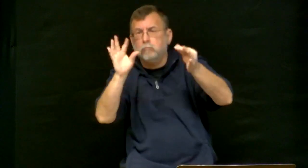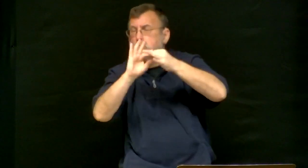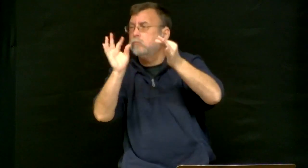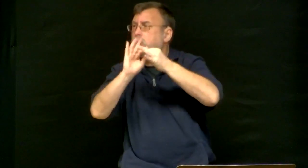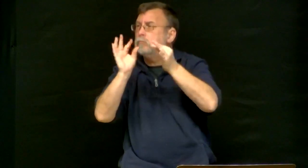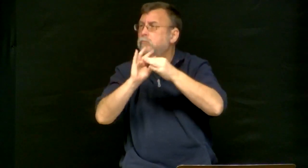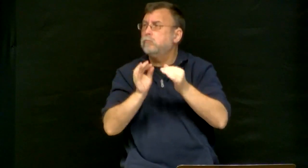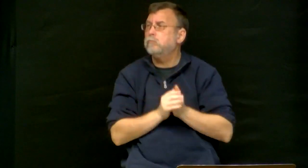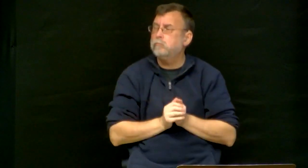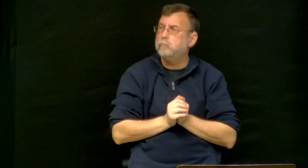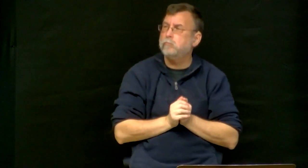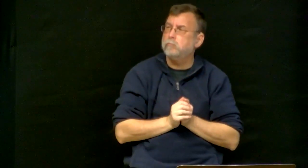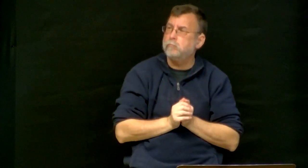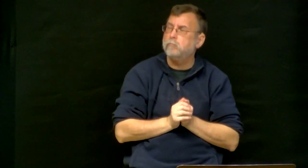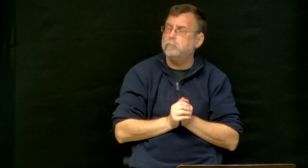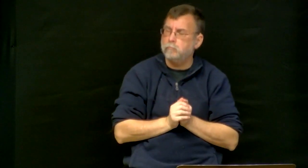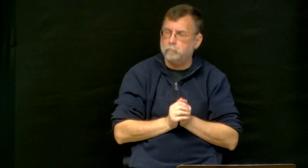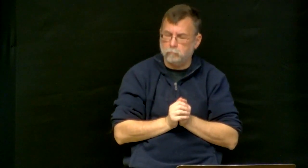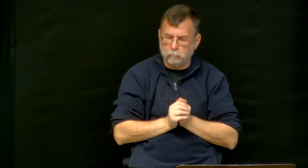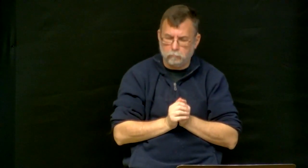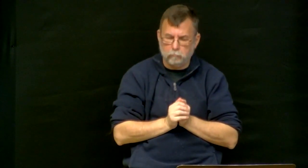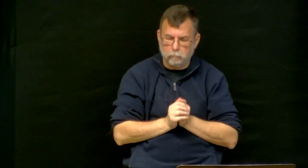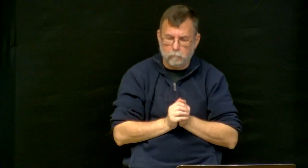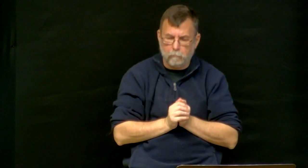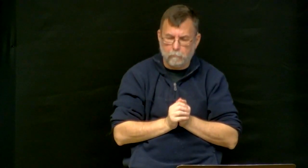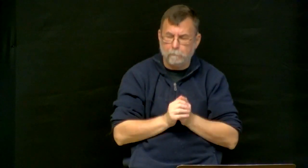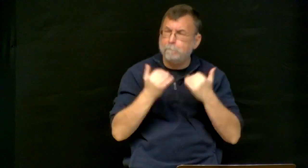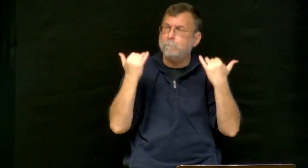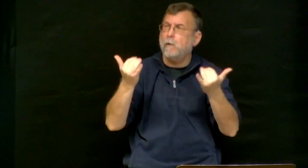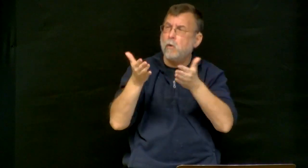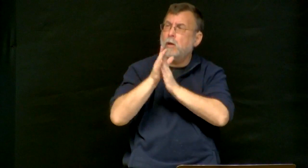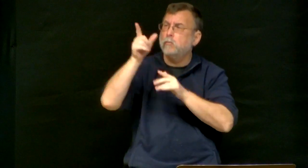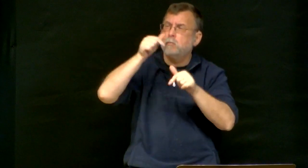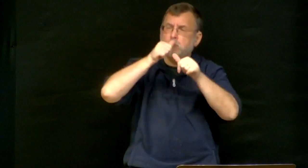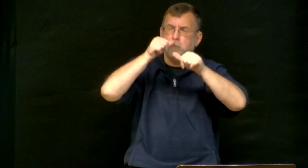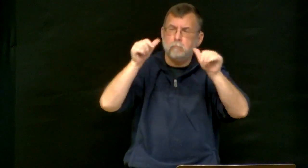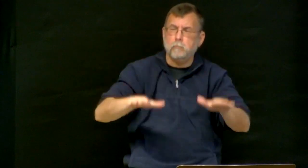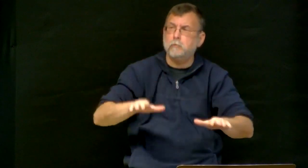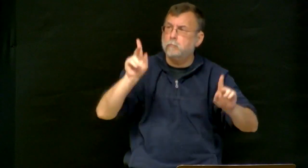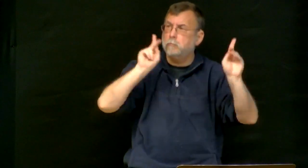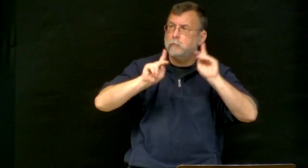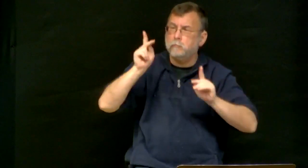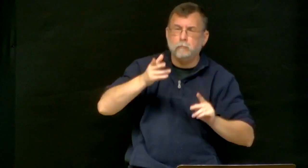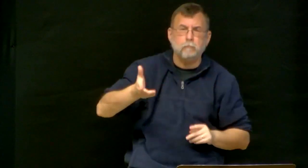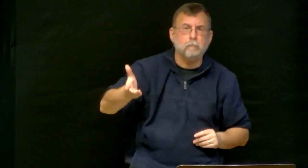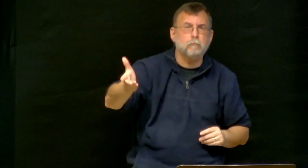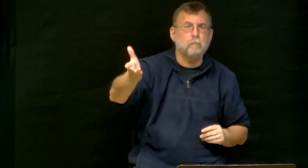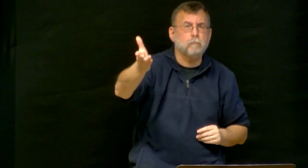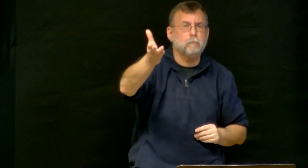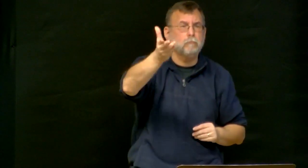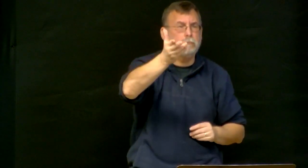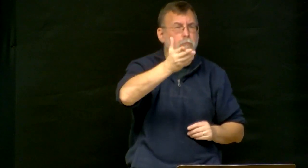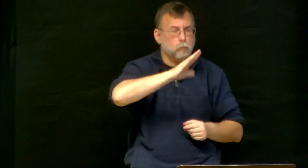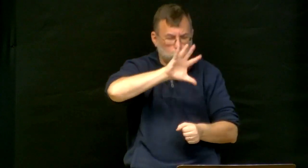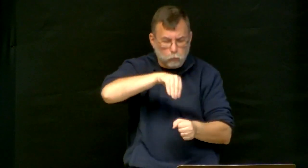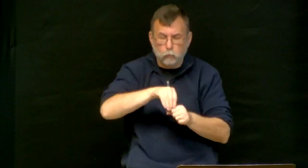We serve and we connect with each other because of you. We pray that you give us